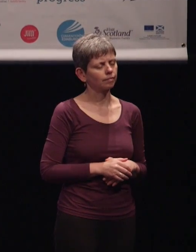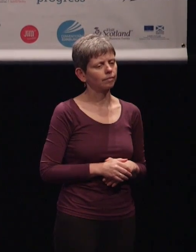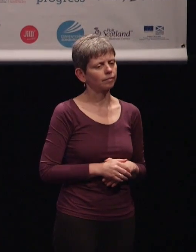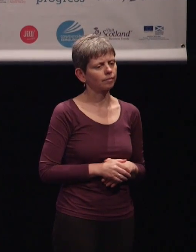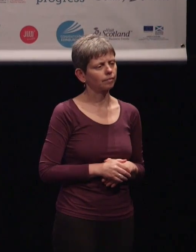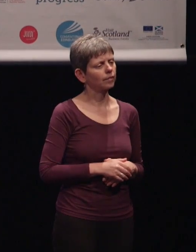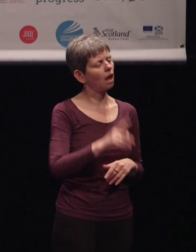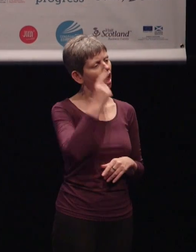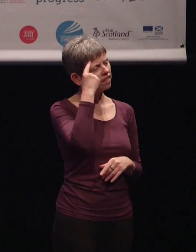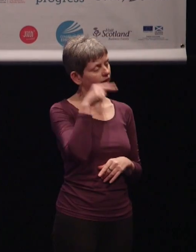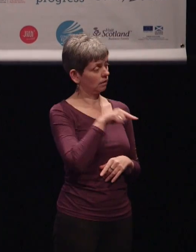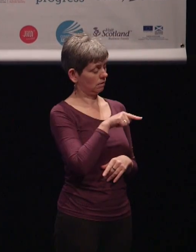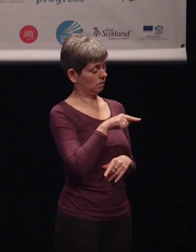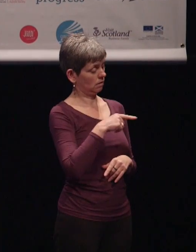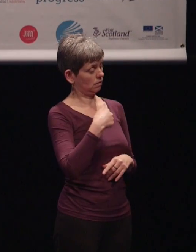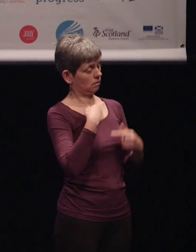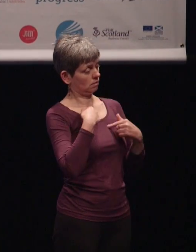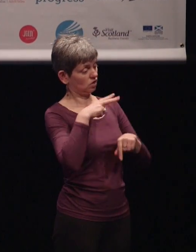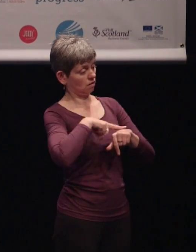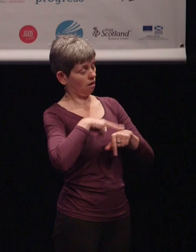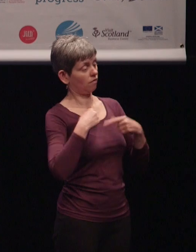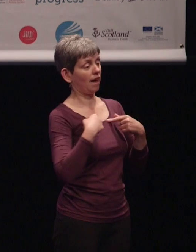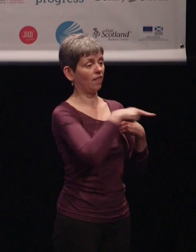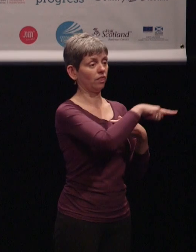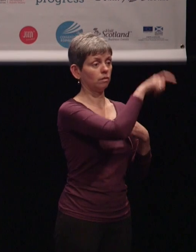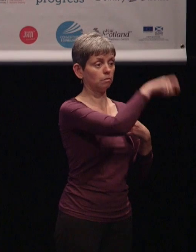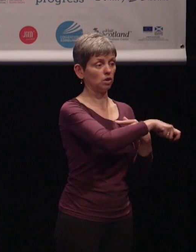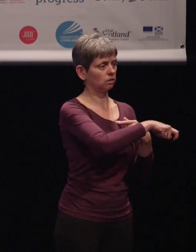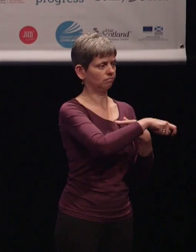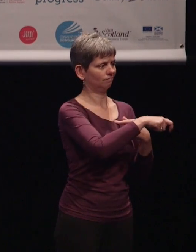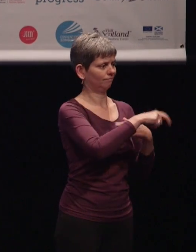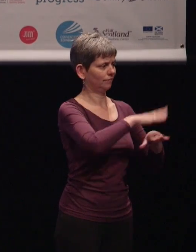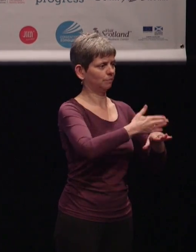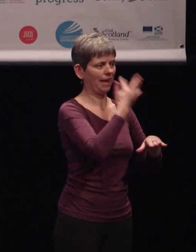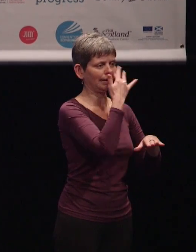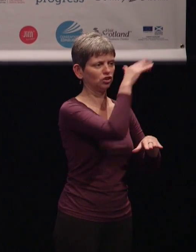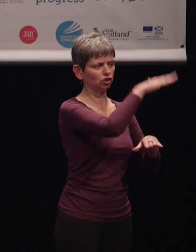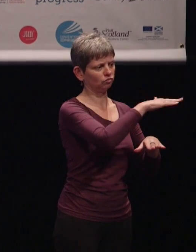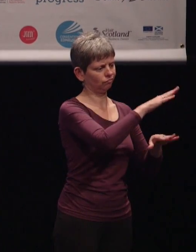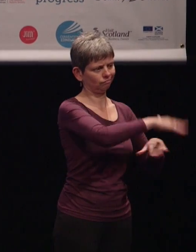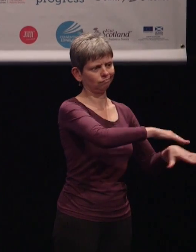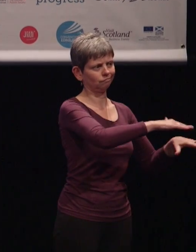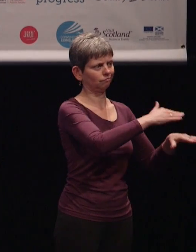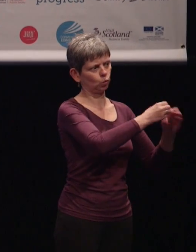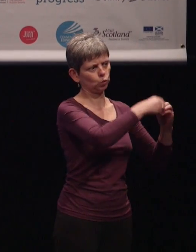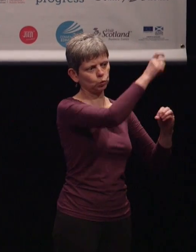with our clients with autism, whether they're students or what we call them in our